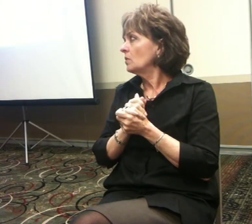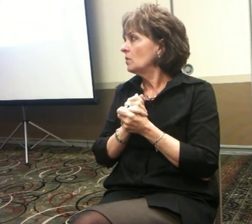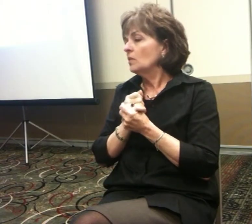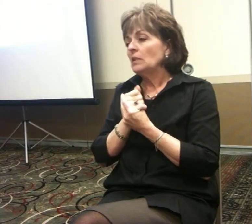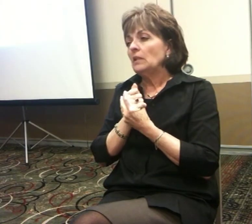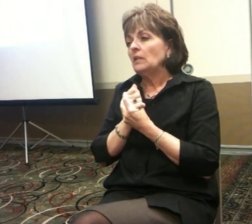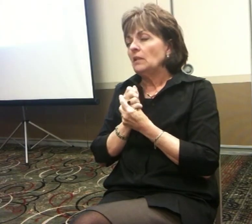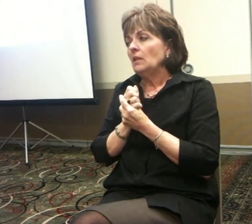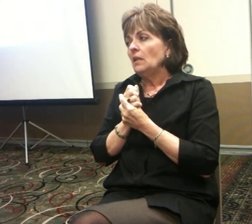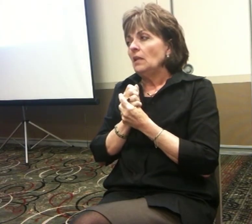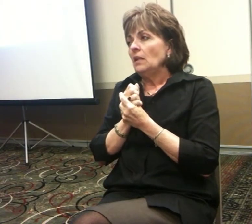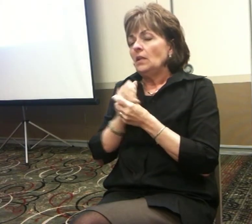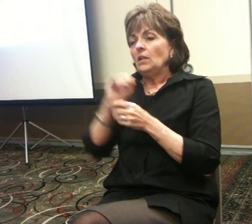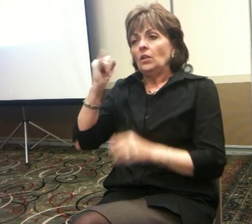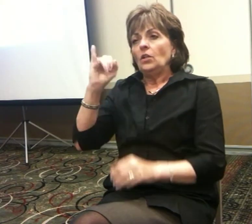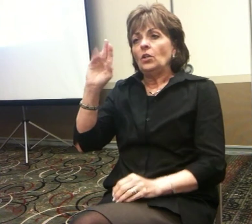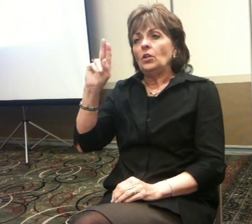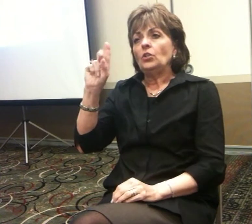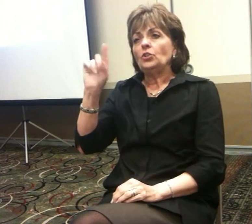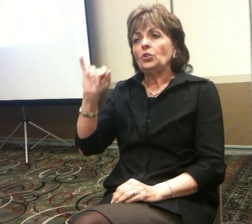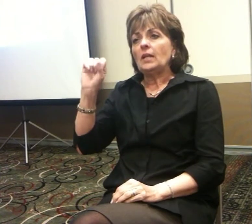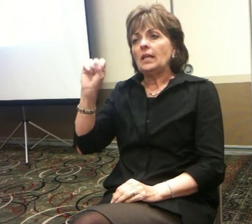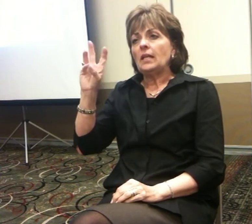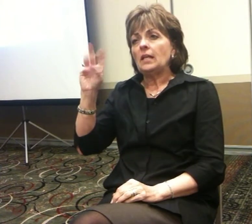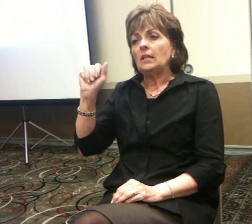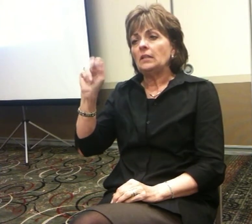with Judy Swanson, who's one of the teachers, and